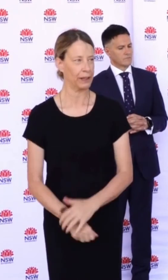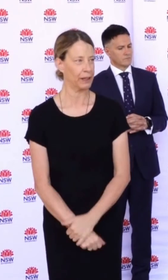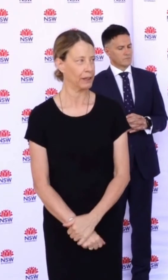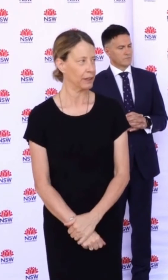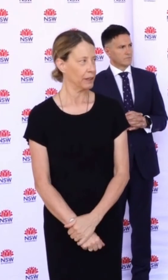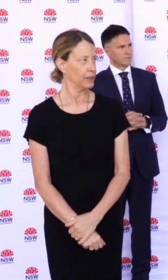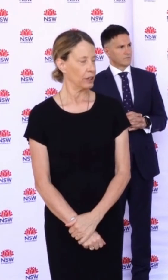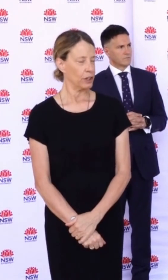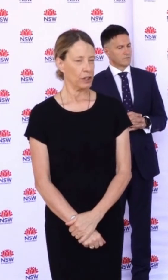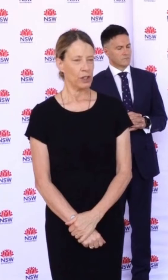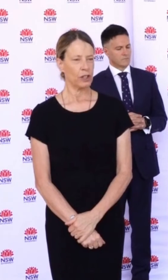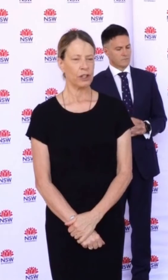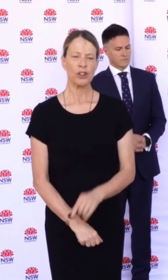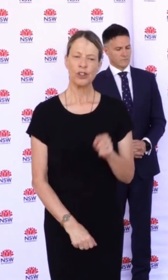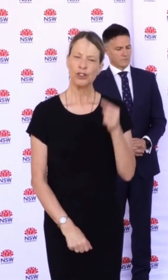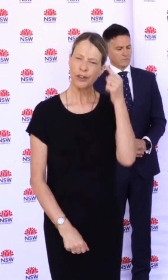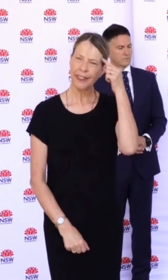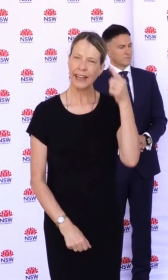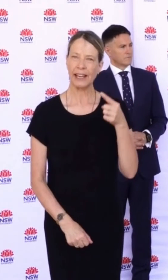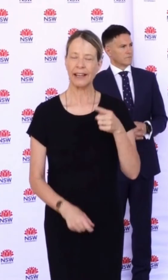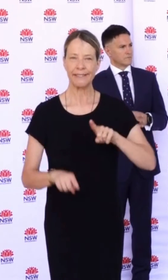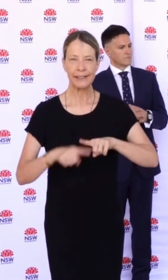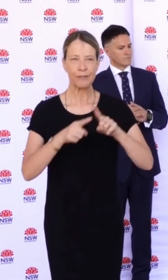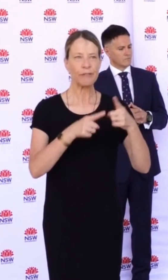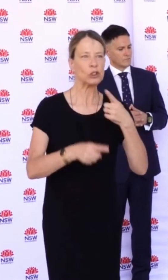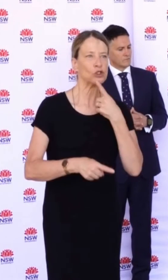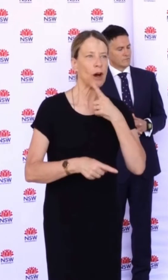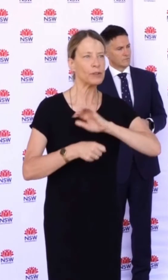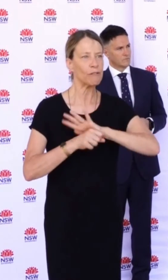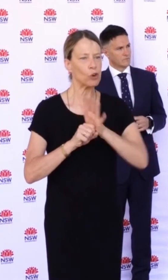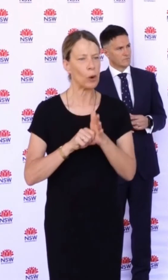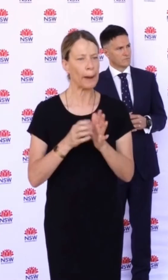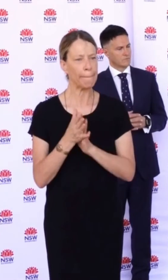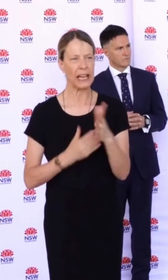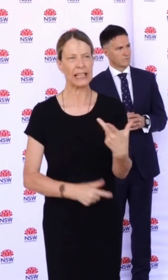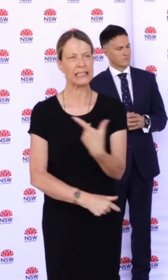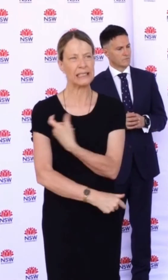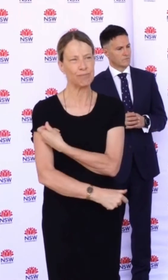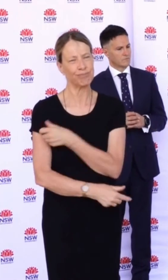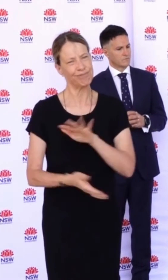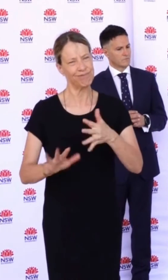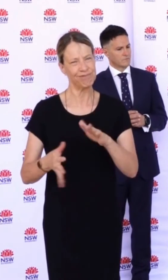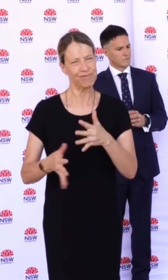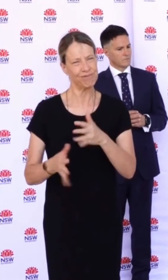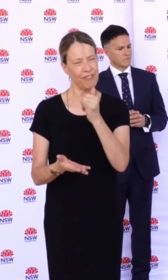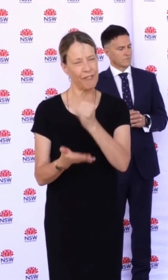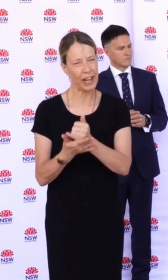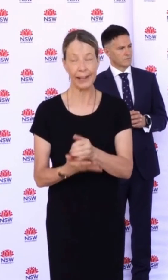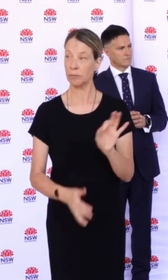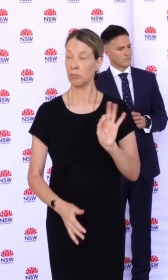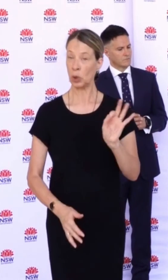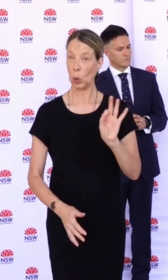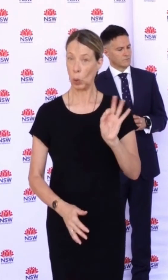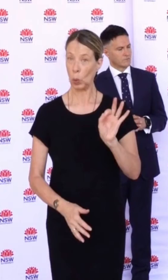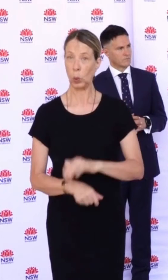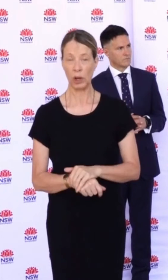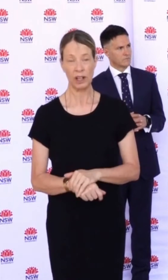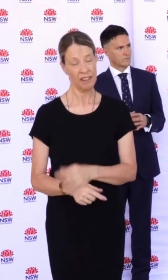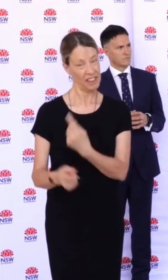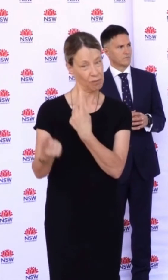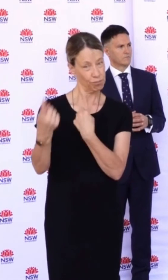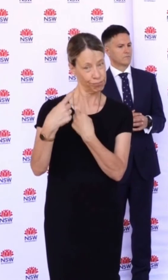implications for everybody around the world. But we're also looking forward, can't tell you how much I'm looking forward to getting the vaccines